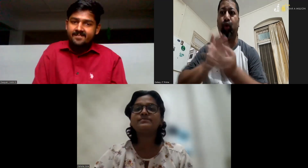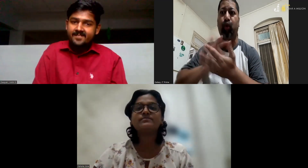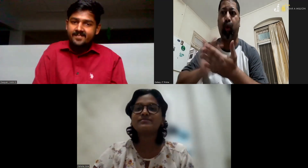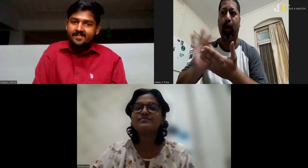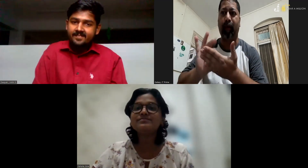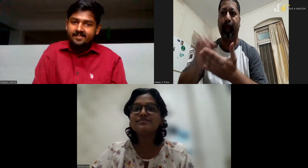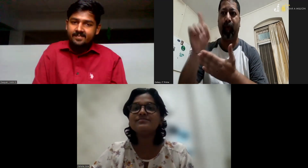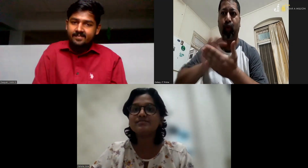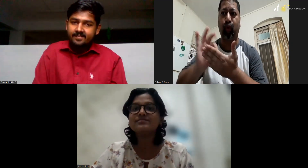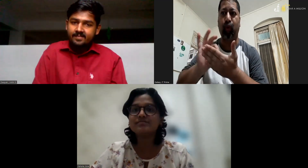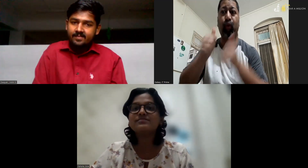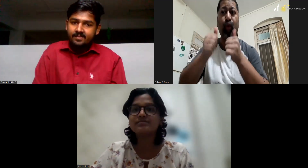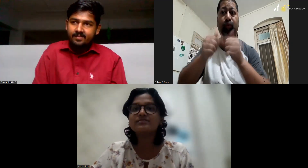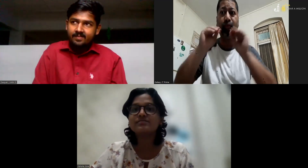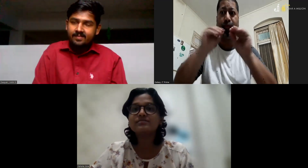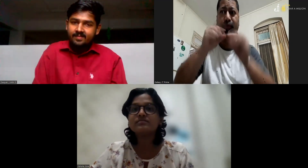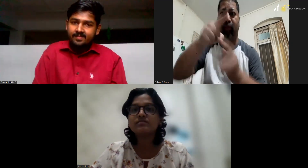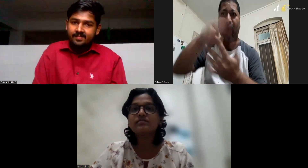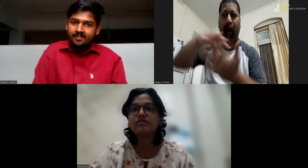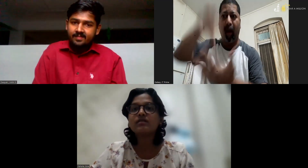Okay, so my second question is,